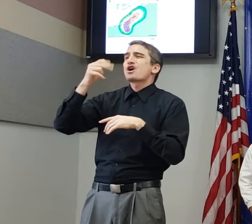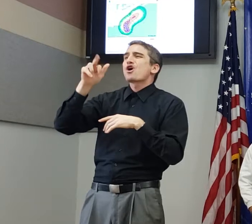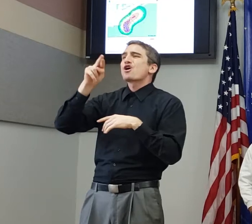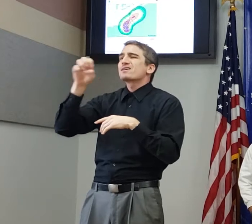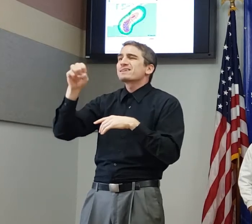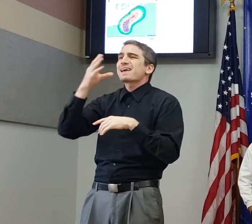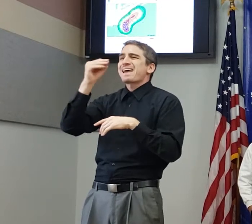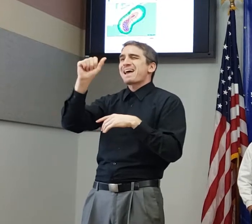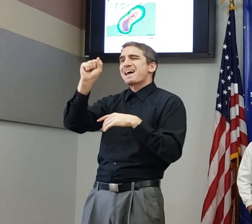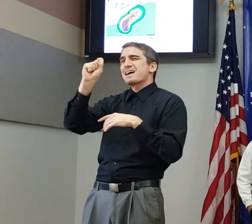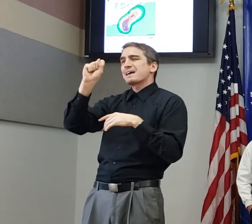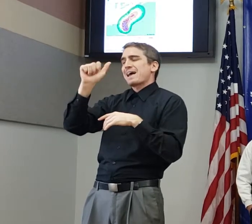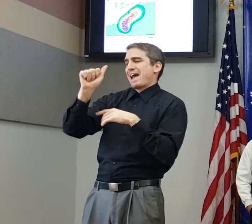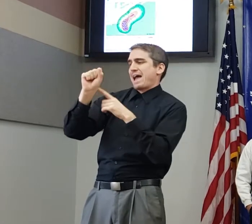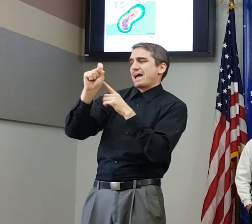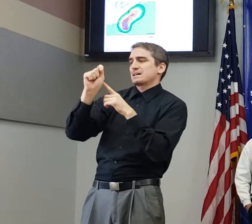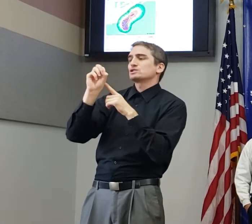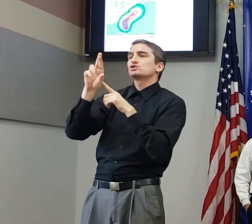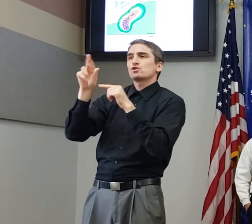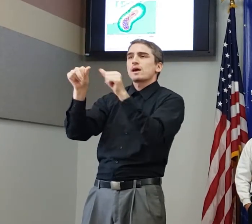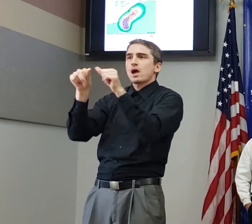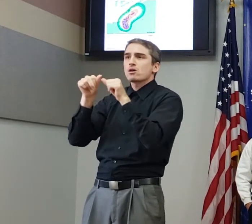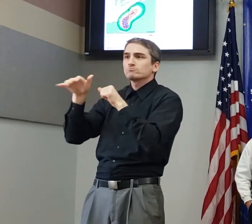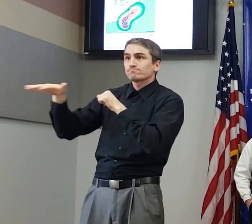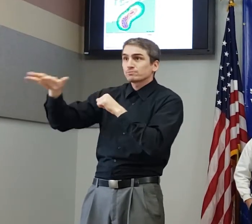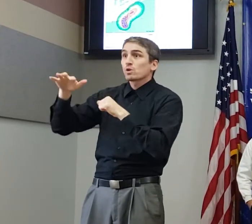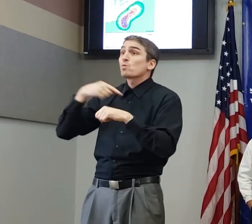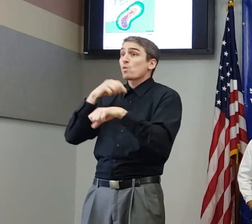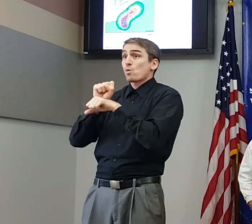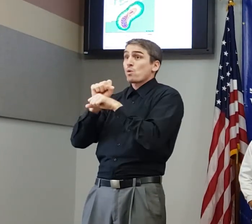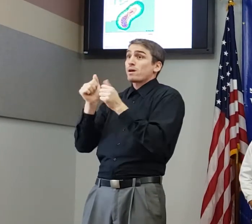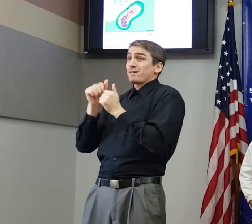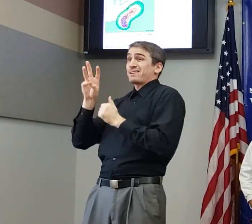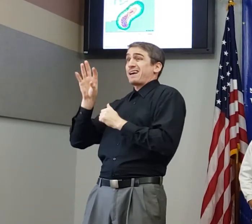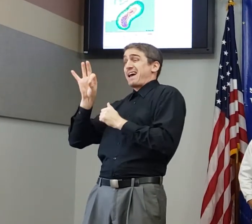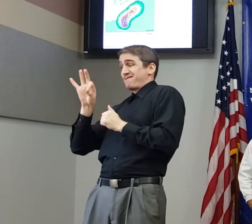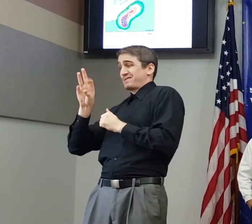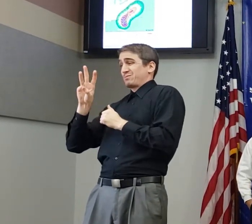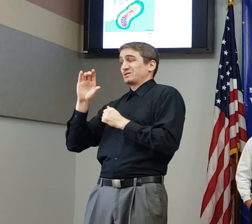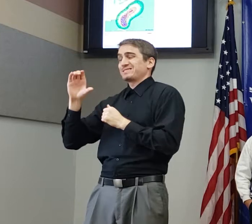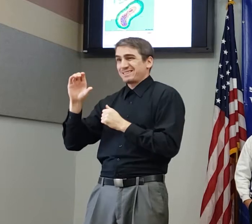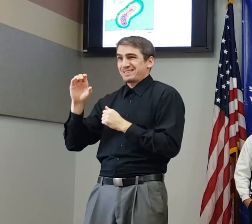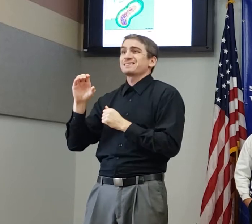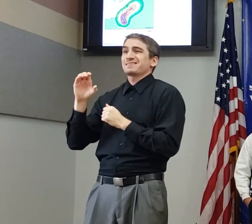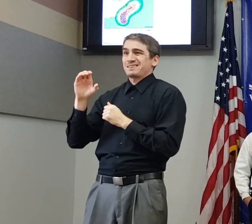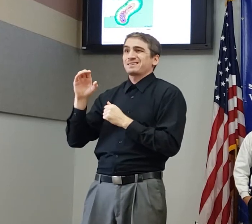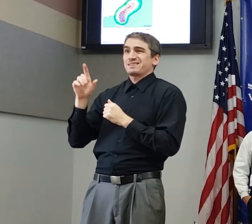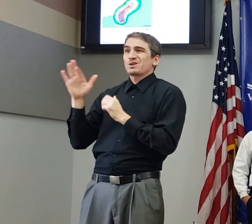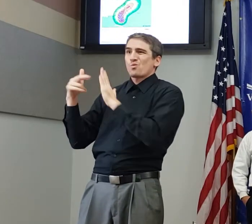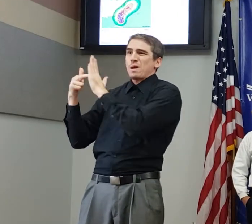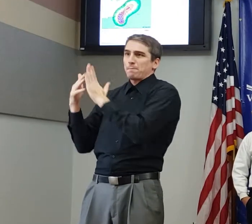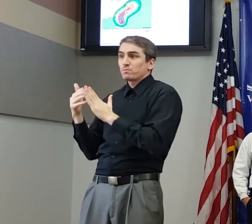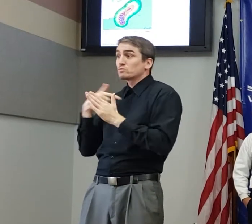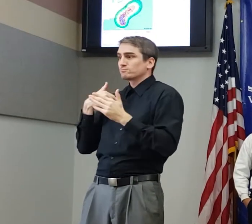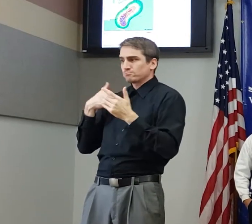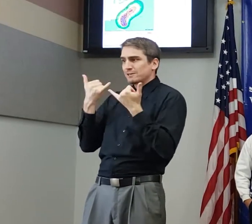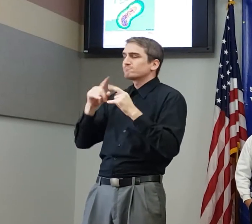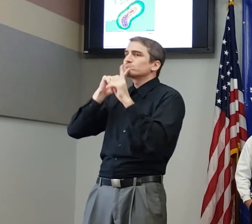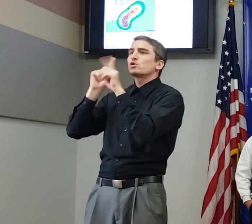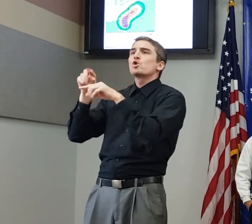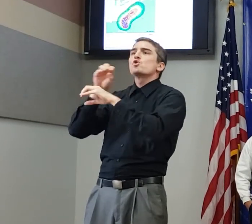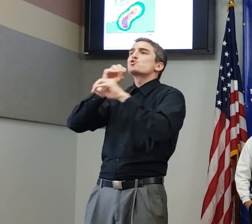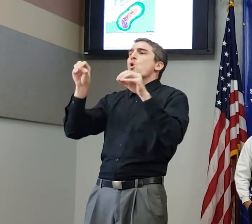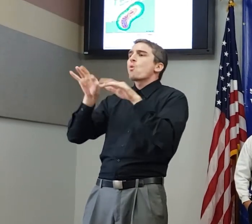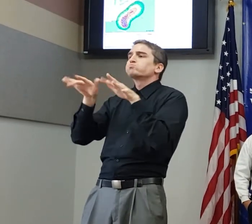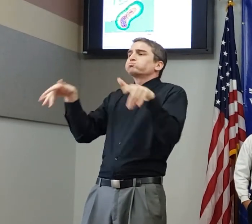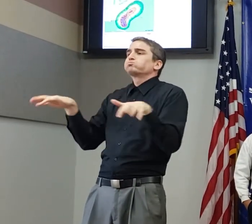area. Working with the FWC and Representative Renner, we have been able to enact the no wake zones for those